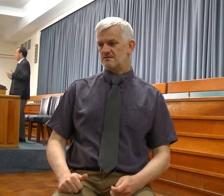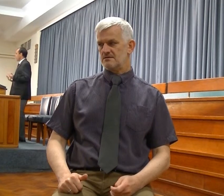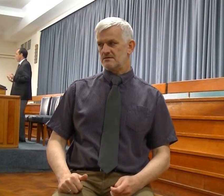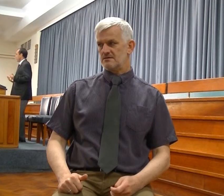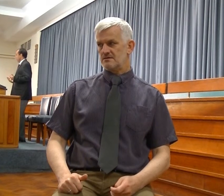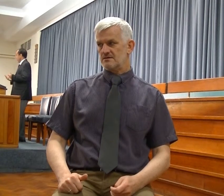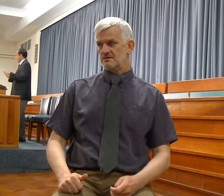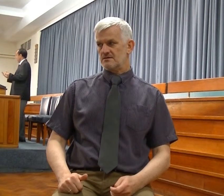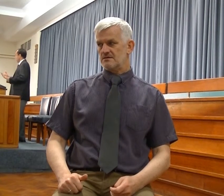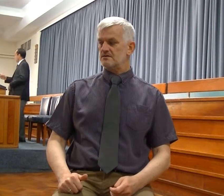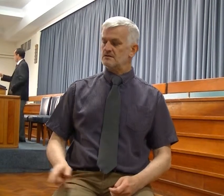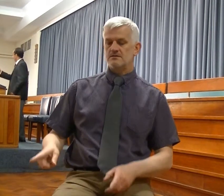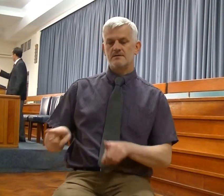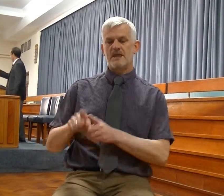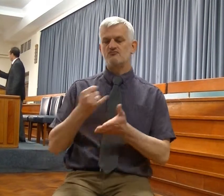What was his philosophy?